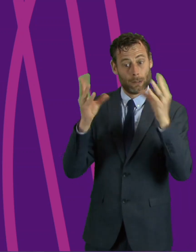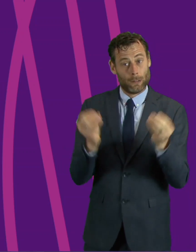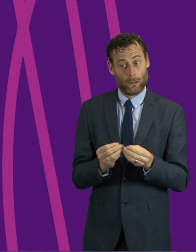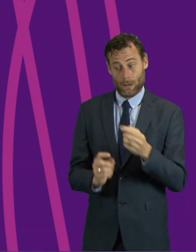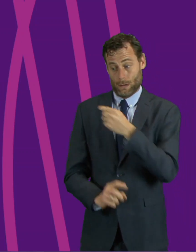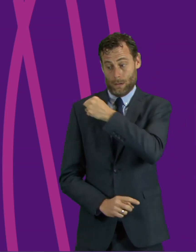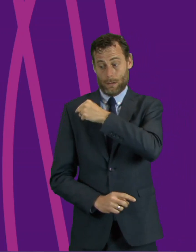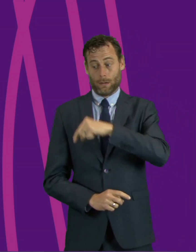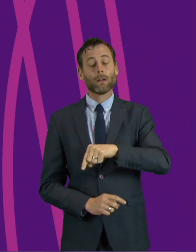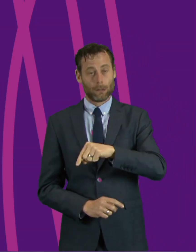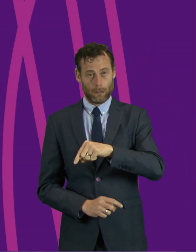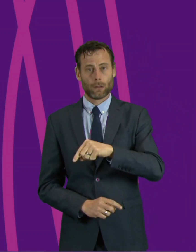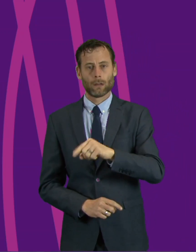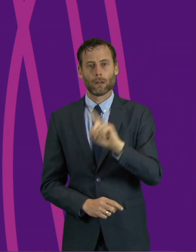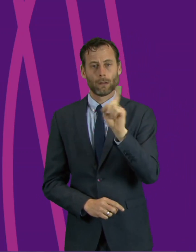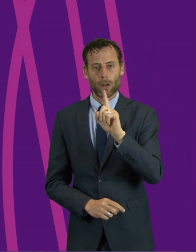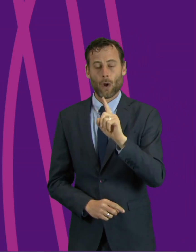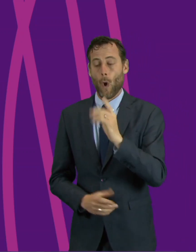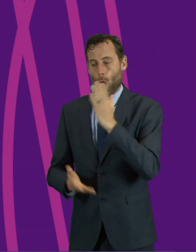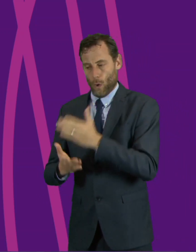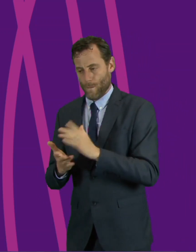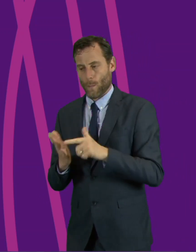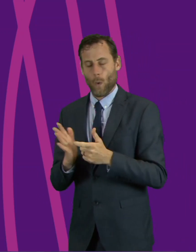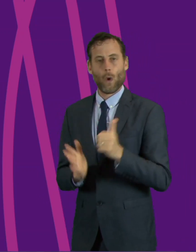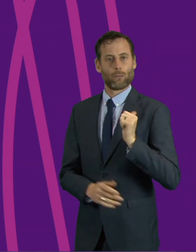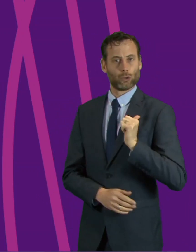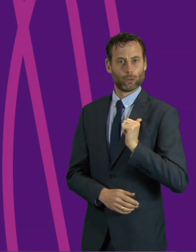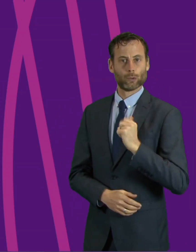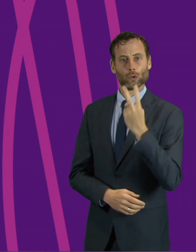to the virus, confirmed and presumed, was